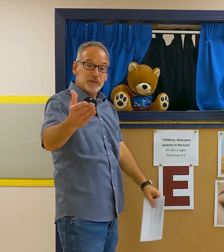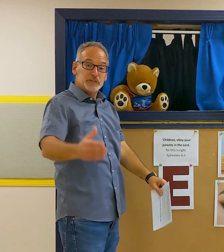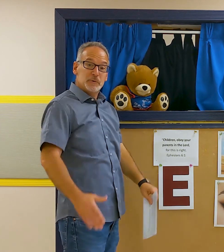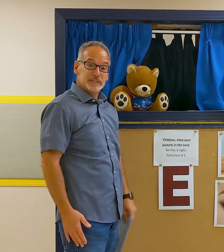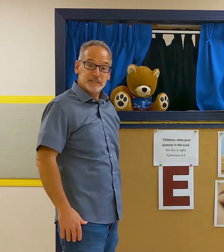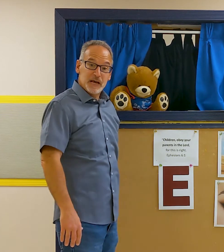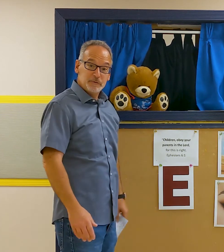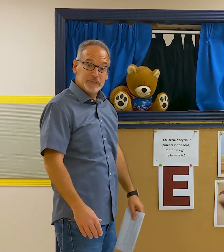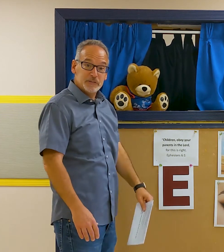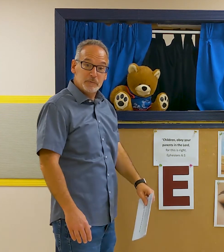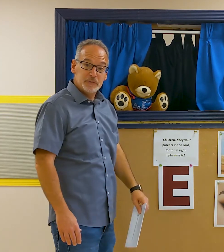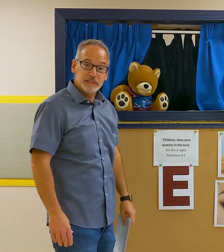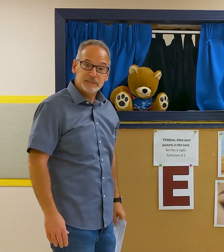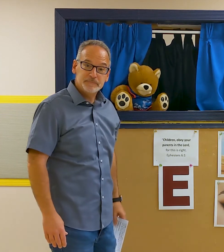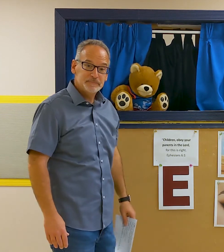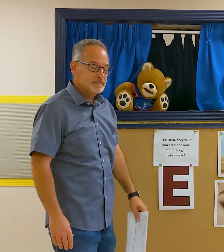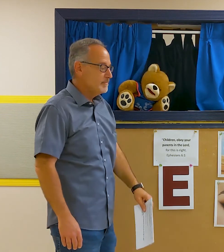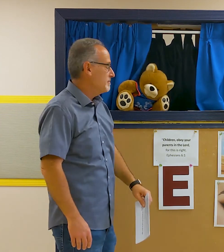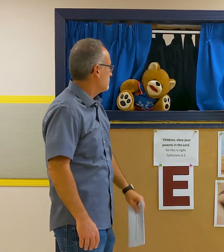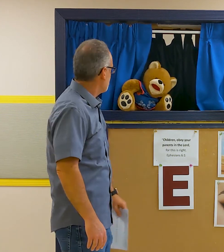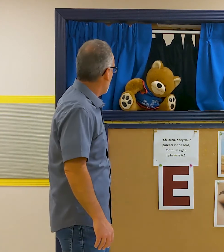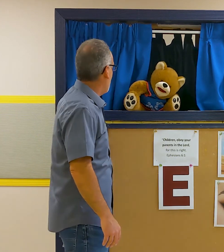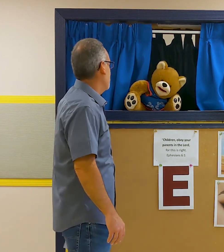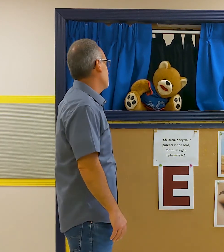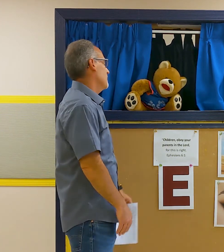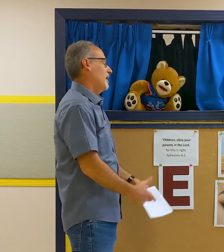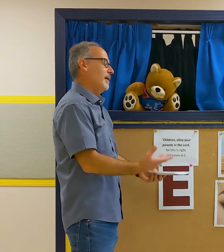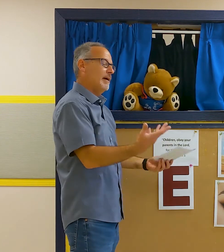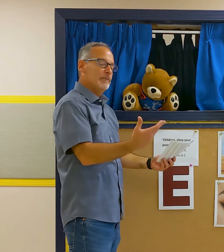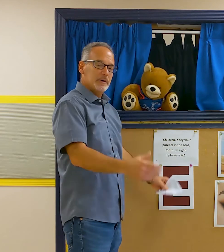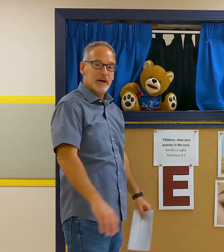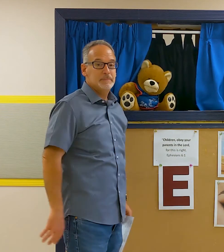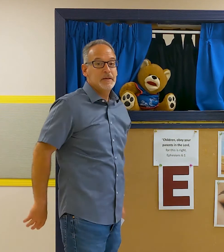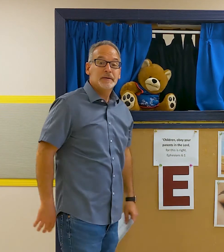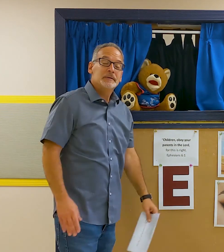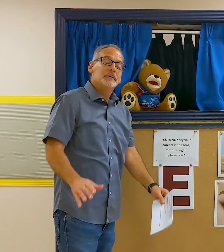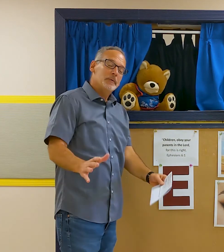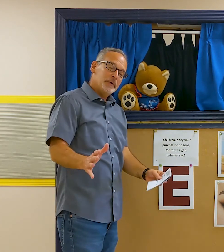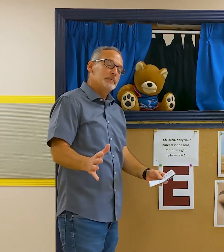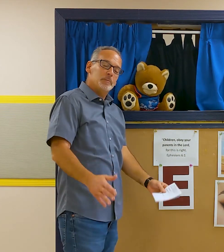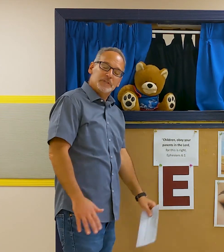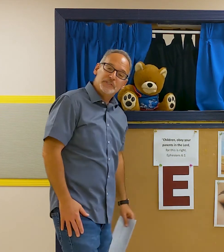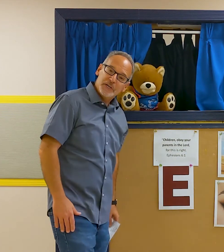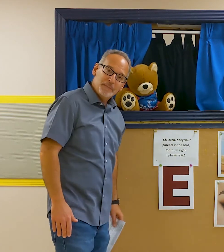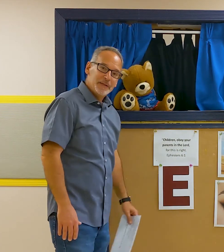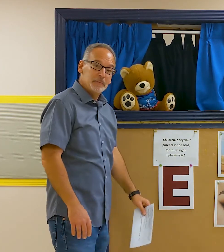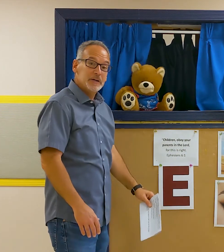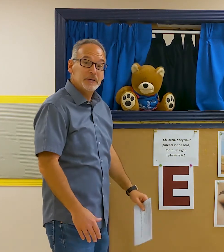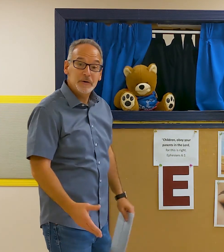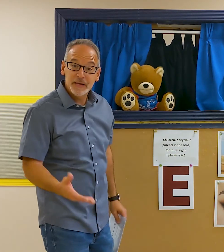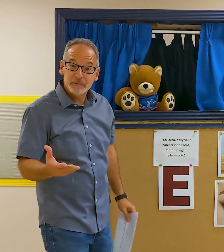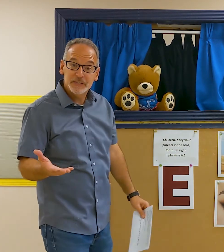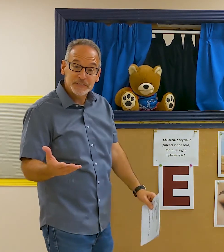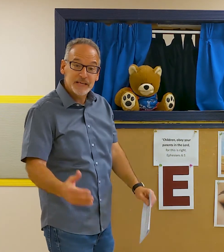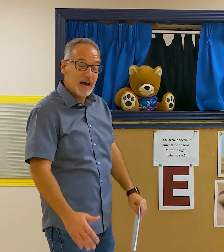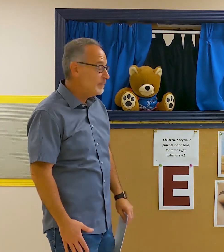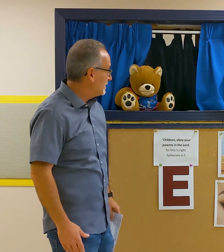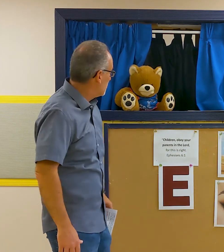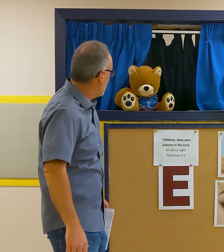girls, you want to sing the alphabet song with us? I do! All right, well, please, Cubby, then. We're going to go ahead and we're going to sing the alphabet song, and we're